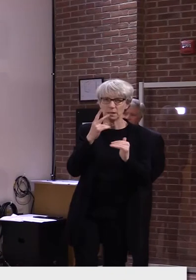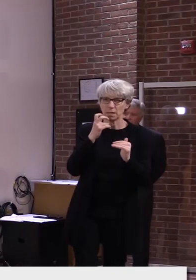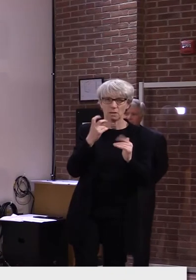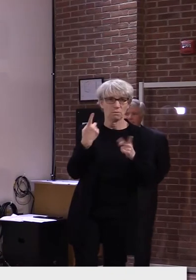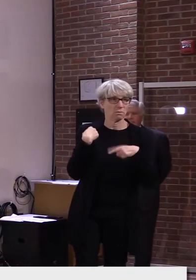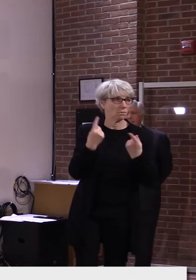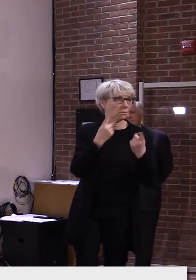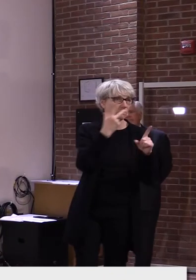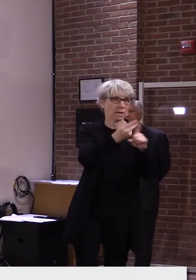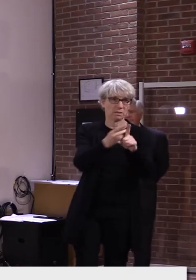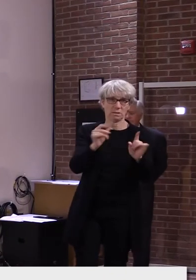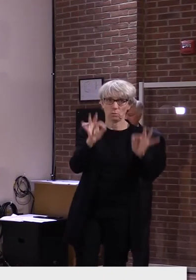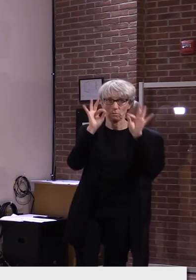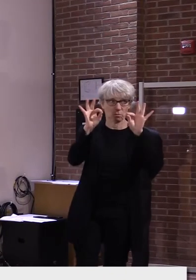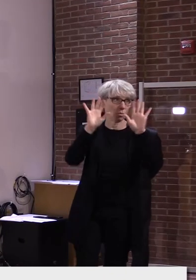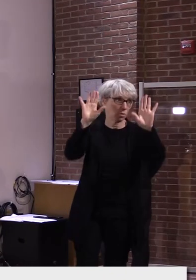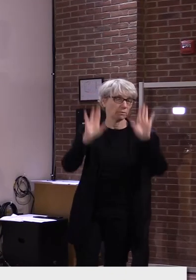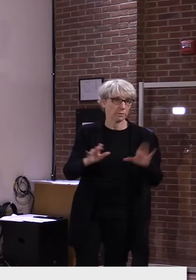vaccinating Vermonters.